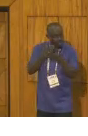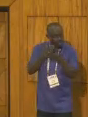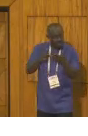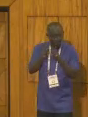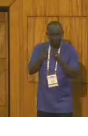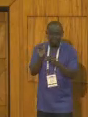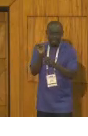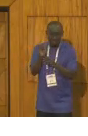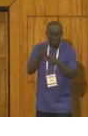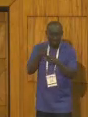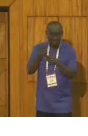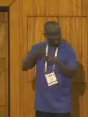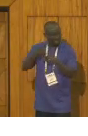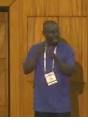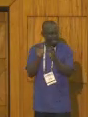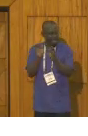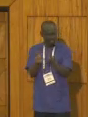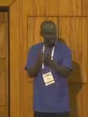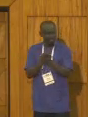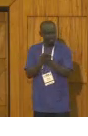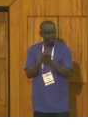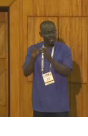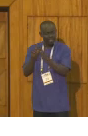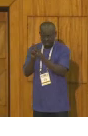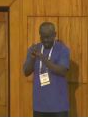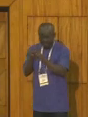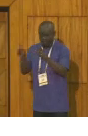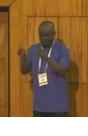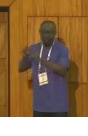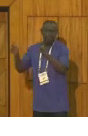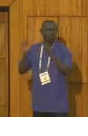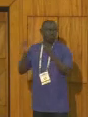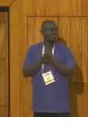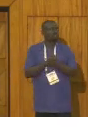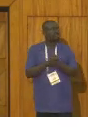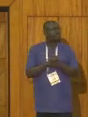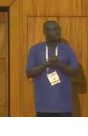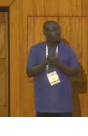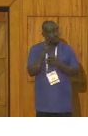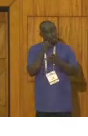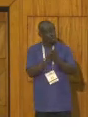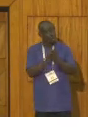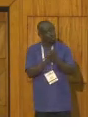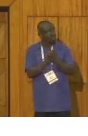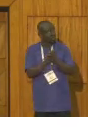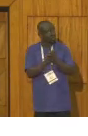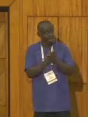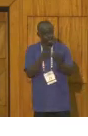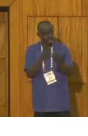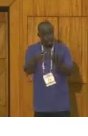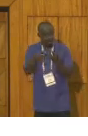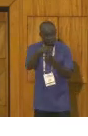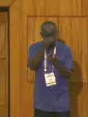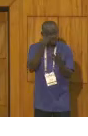same trends applies to them. And then the general population. So we have seen that in terms of option,